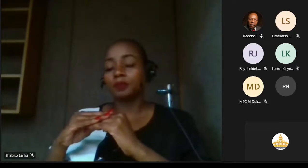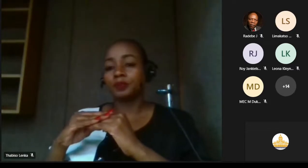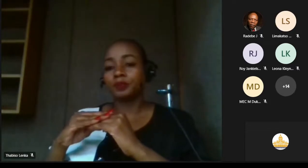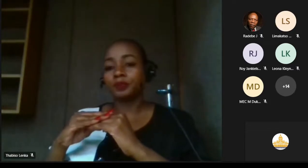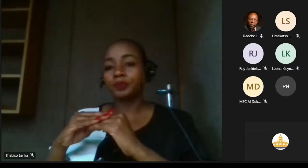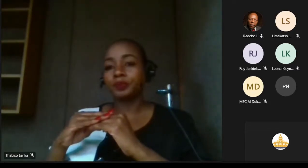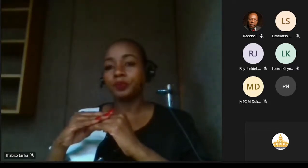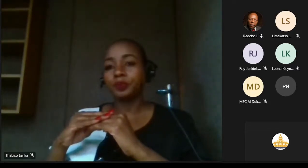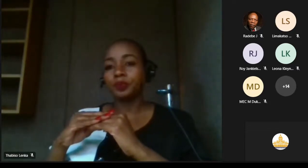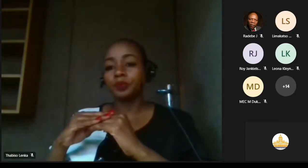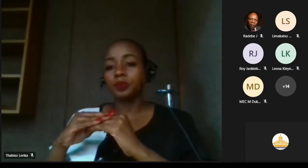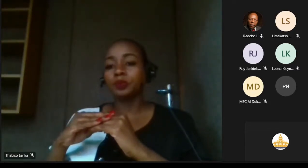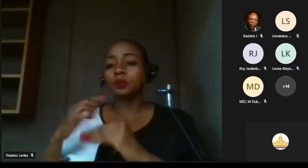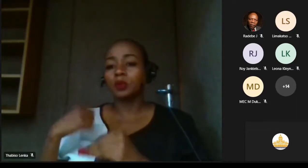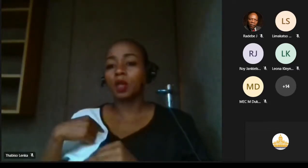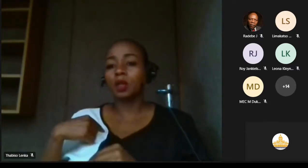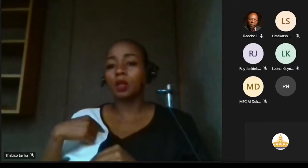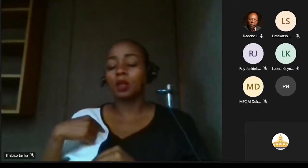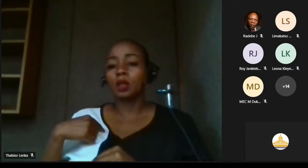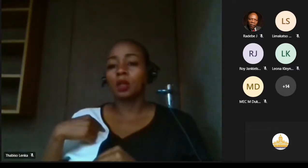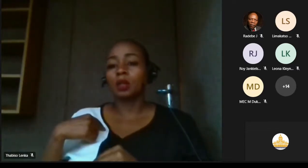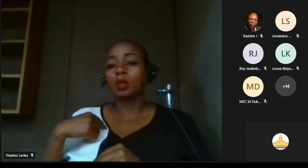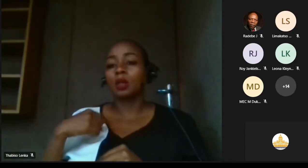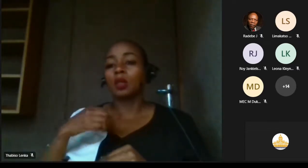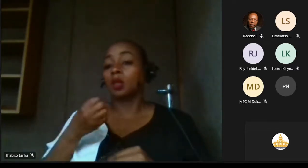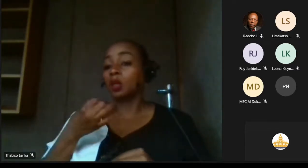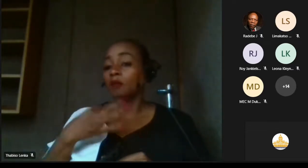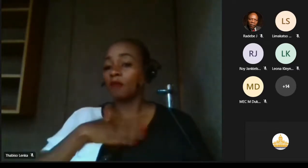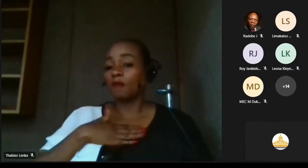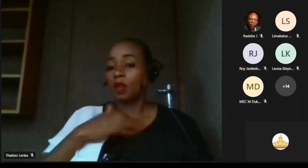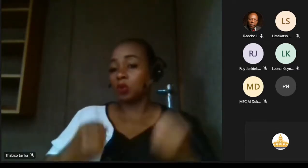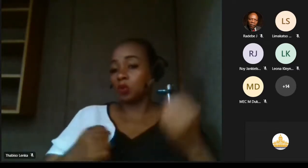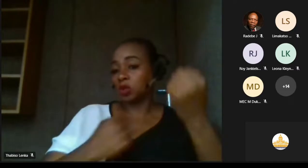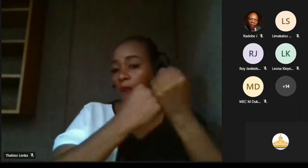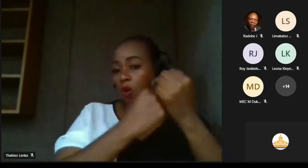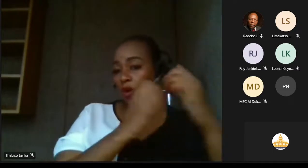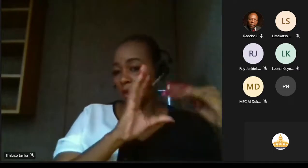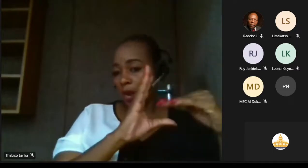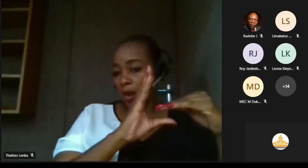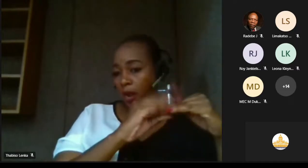to pronounce themselves, those who support the name,